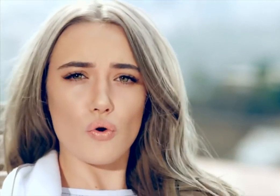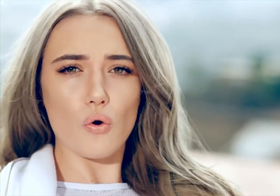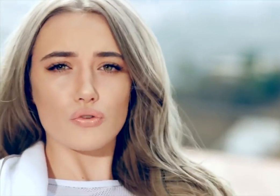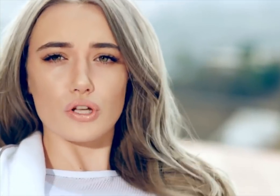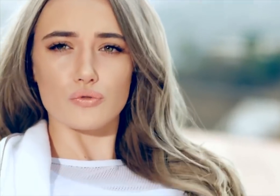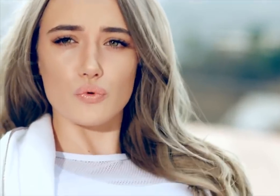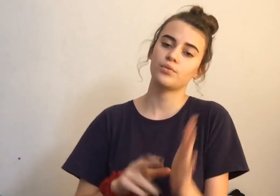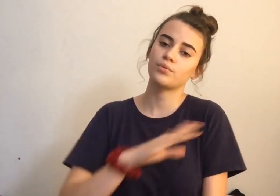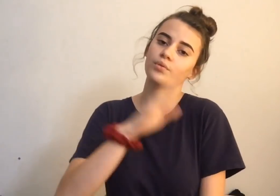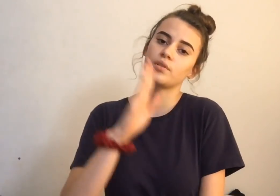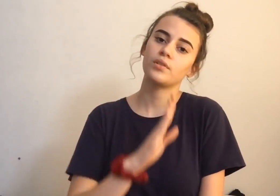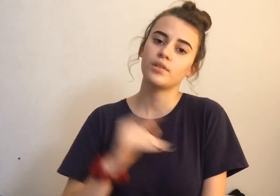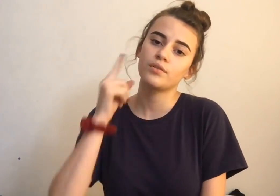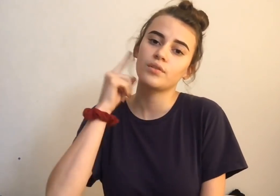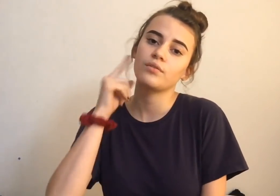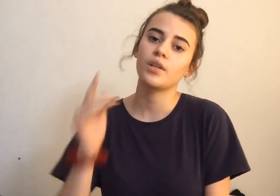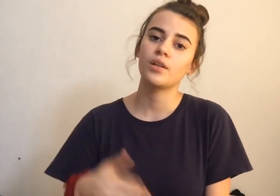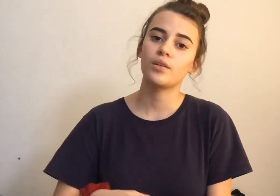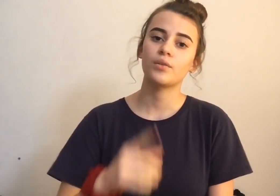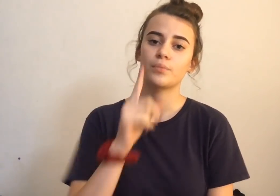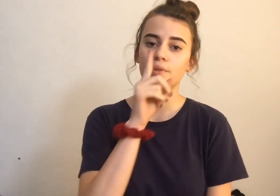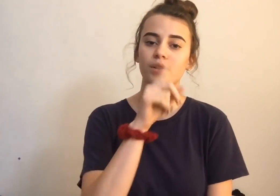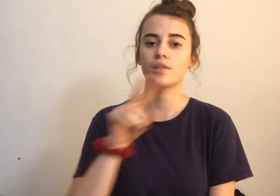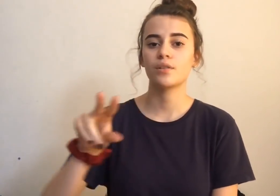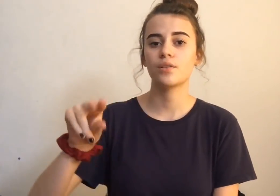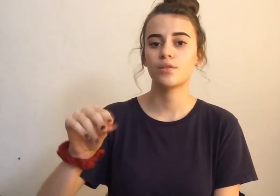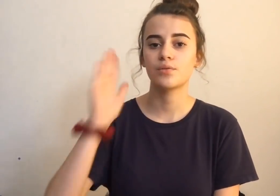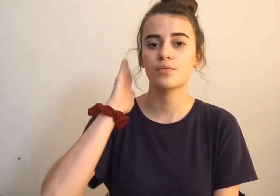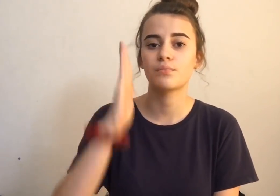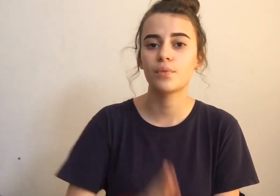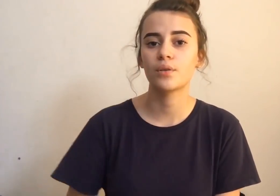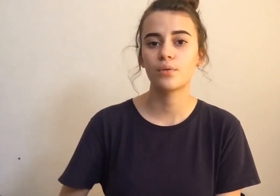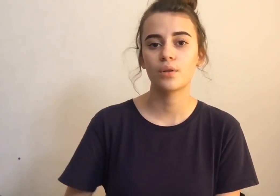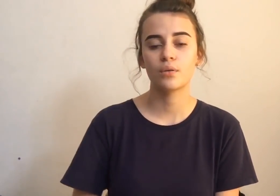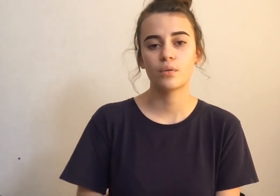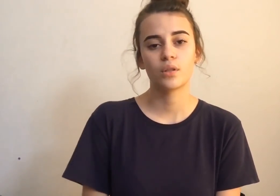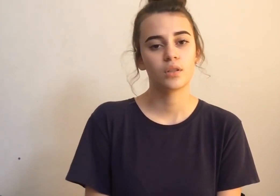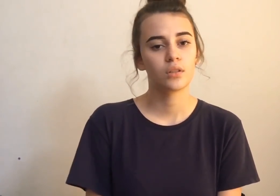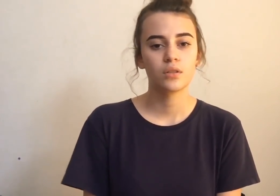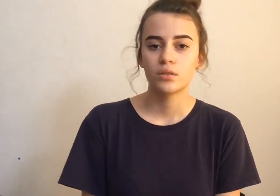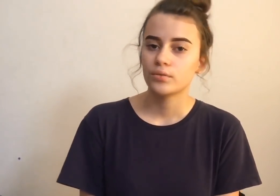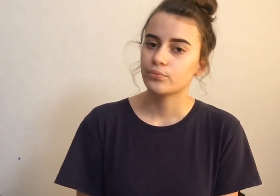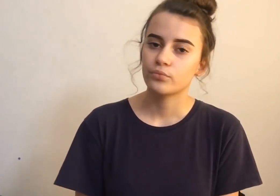my sorrows, there's rules I'll never follow. Pretend there's no tomorrow.